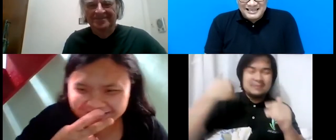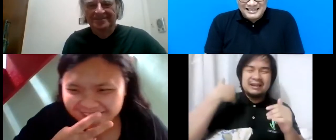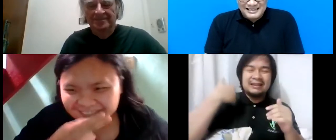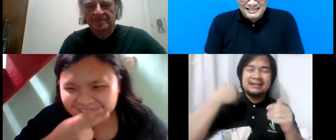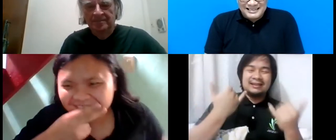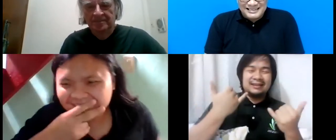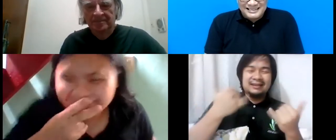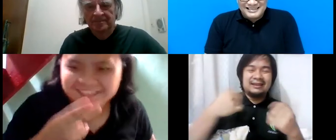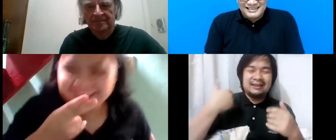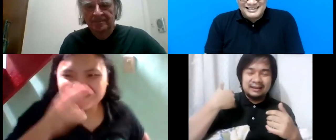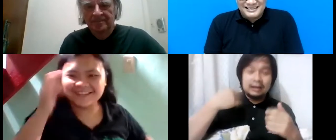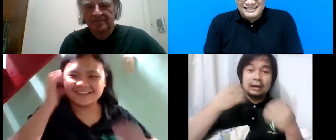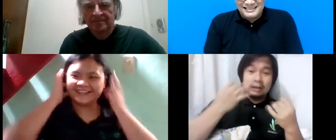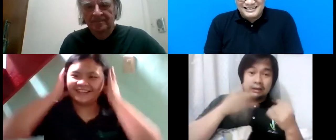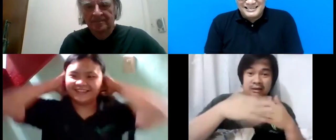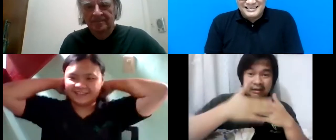Marvin,